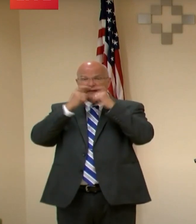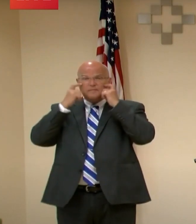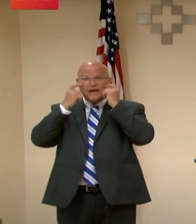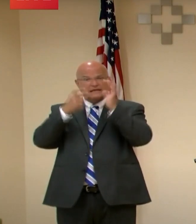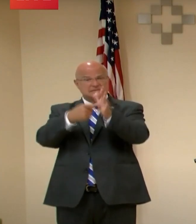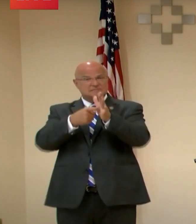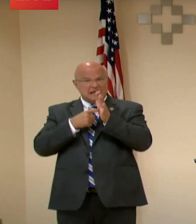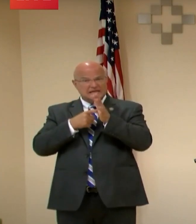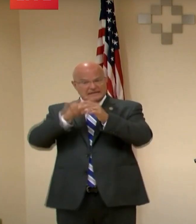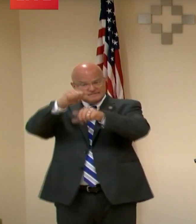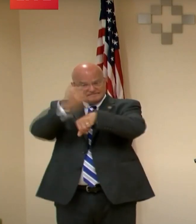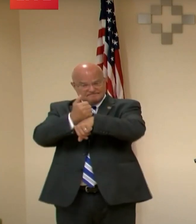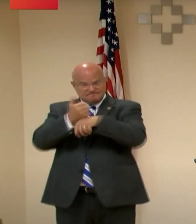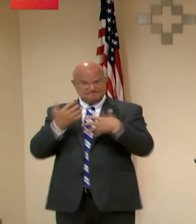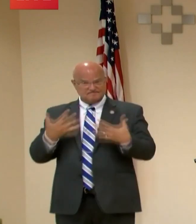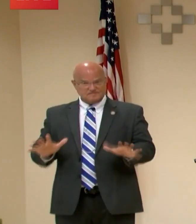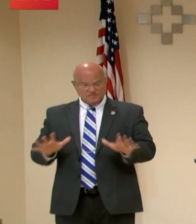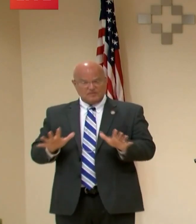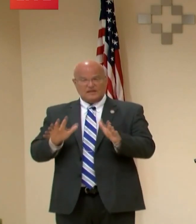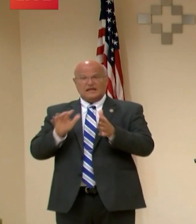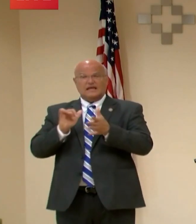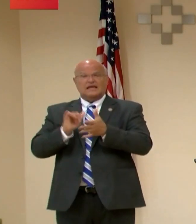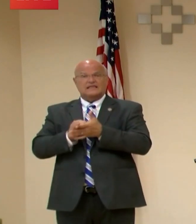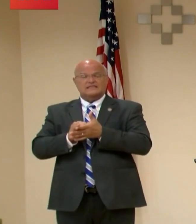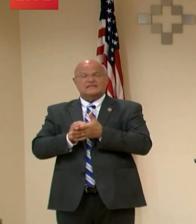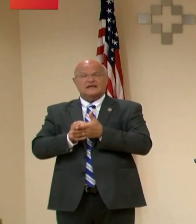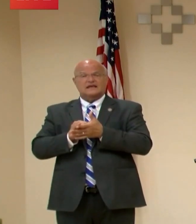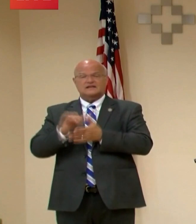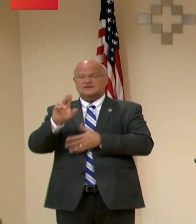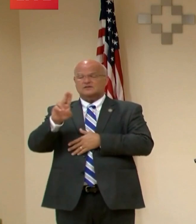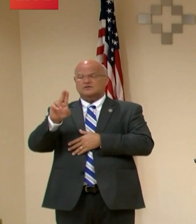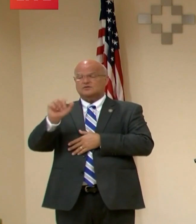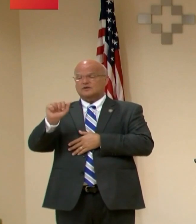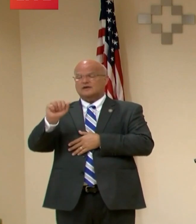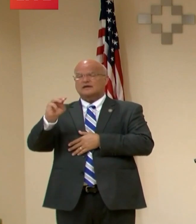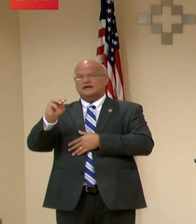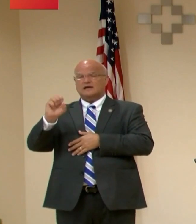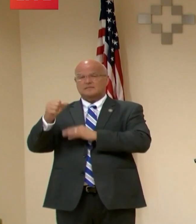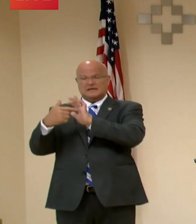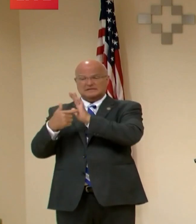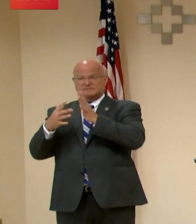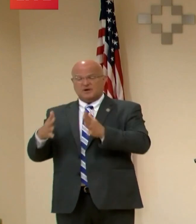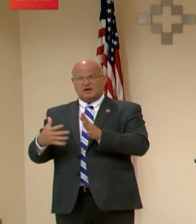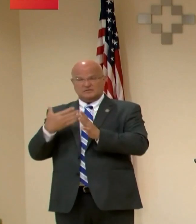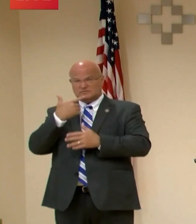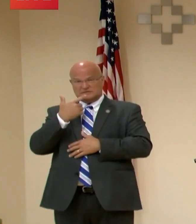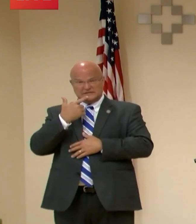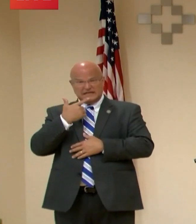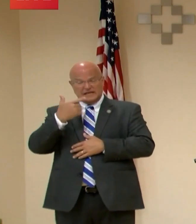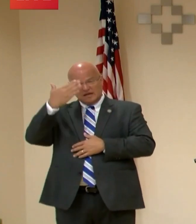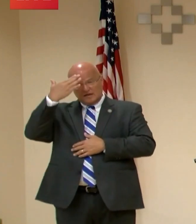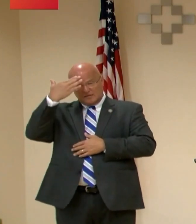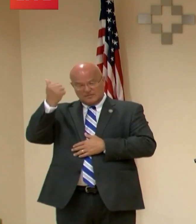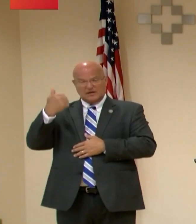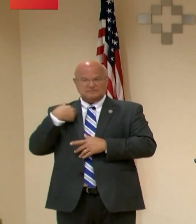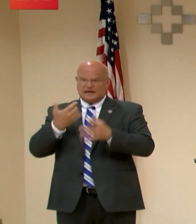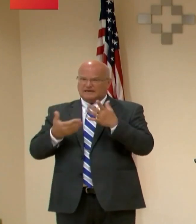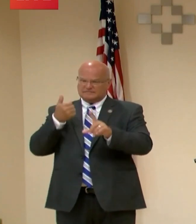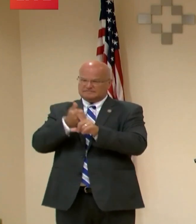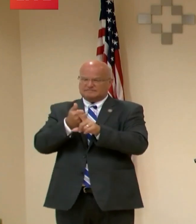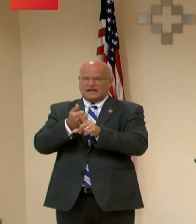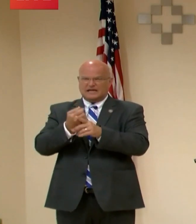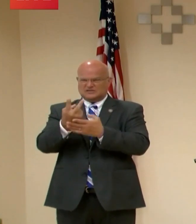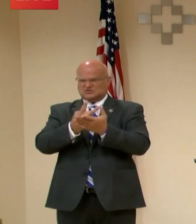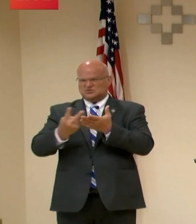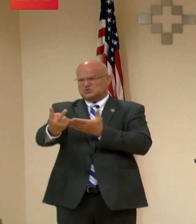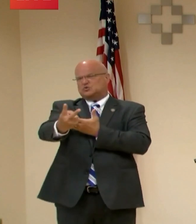masking mandate in place that the UAMS modelers pointed out could start having an impact in